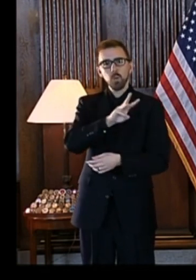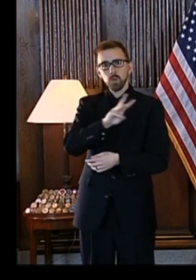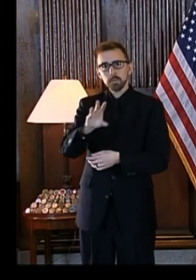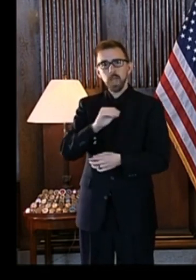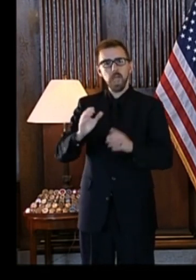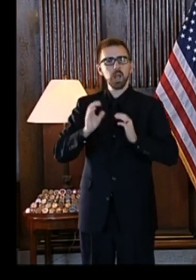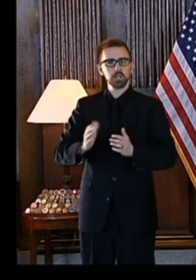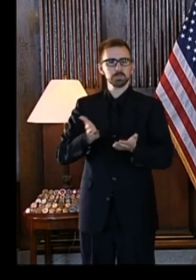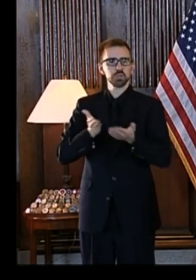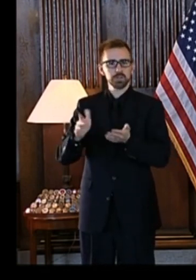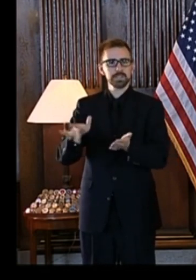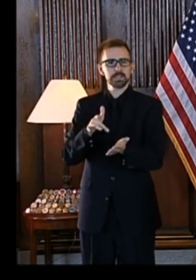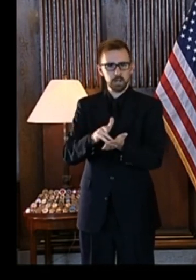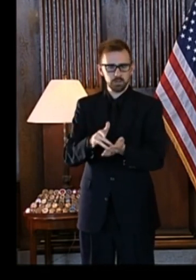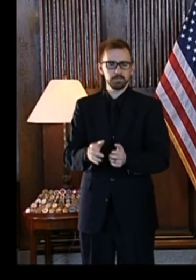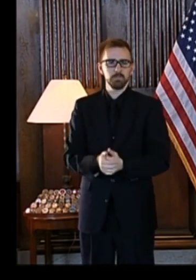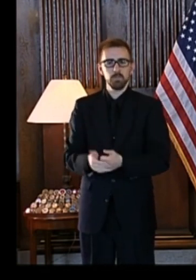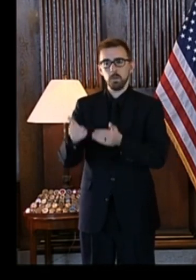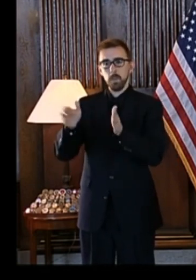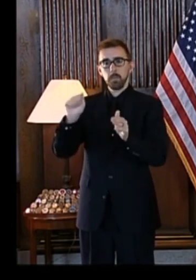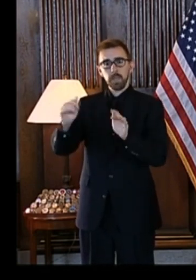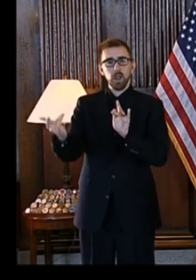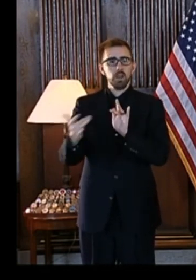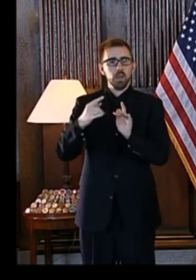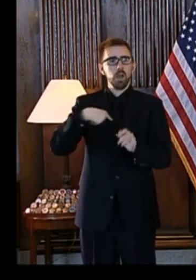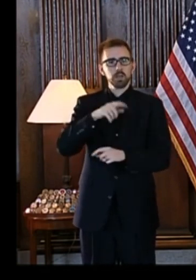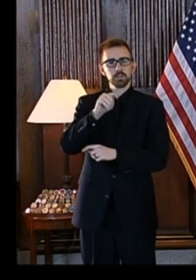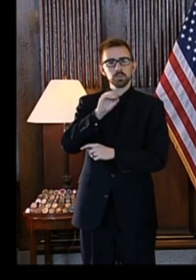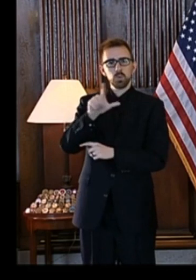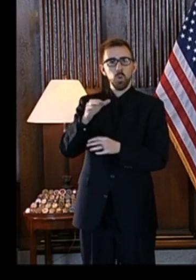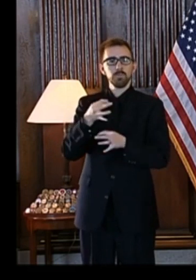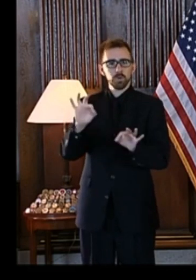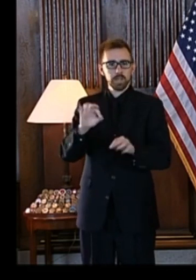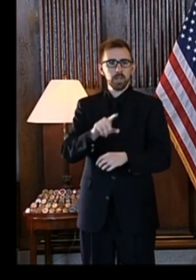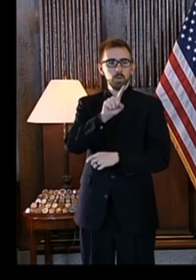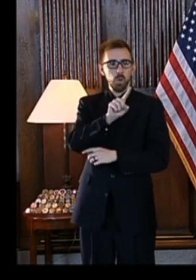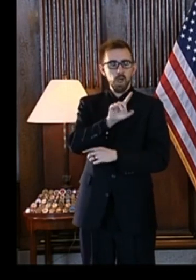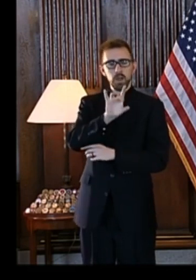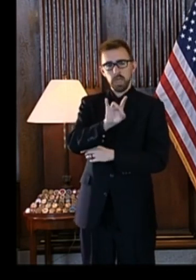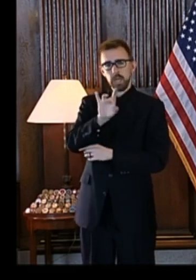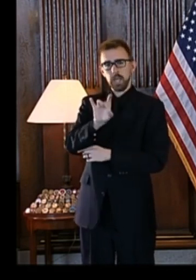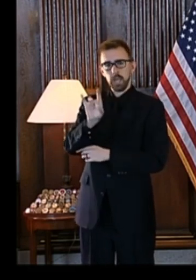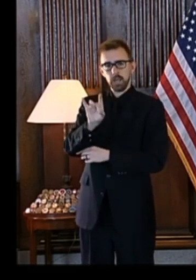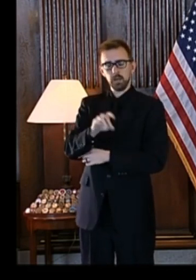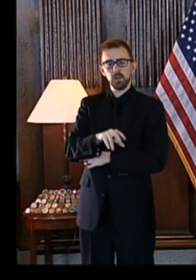service centers. The public can still call our toll-free number,